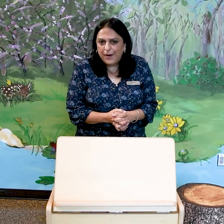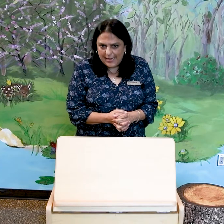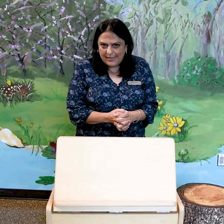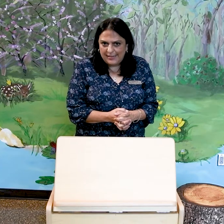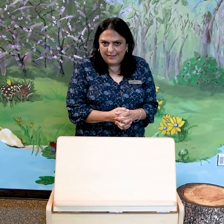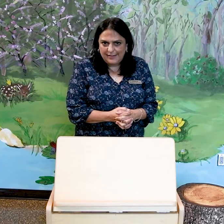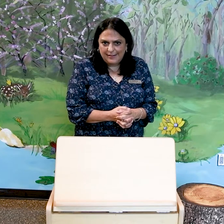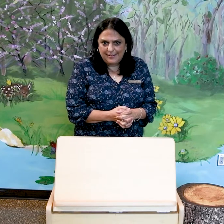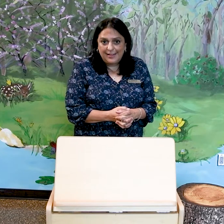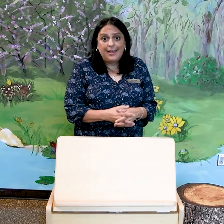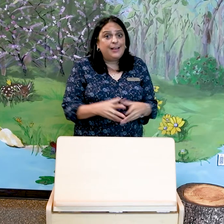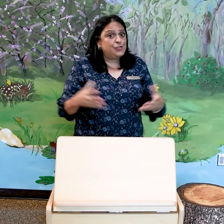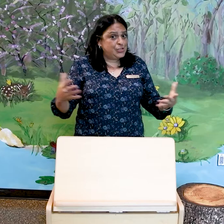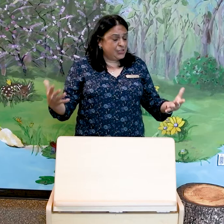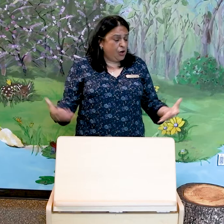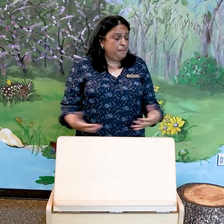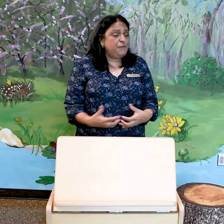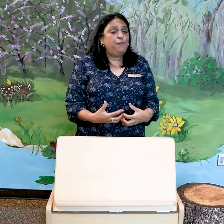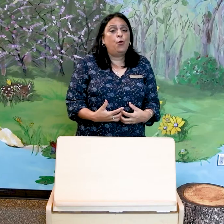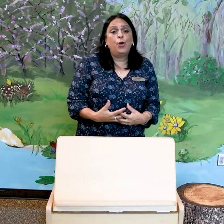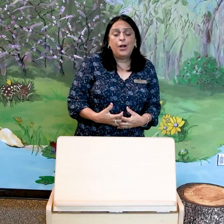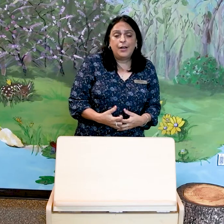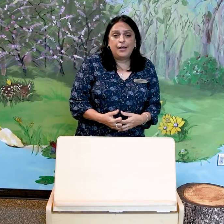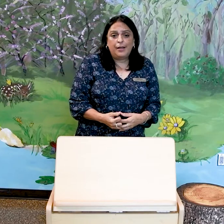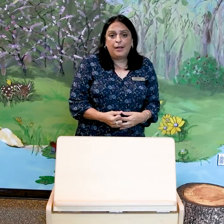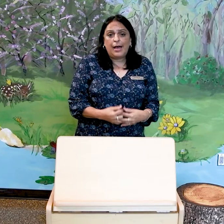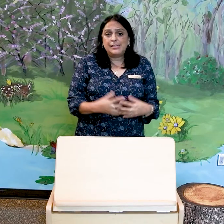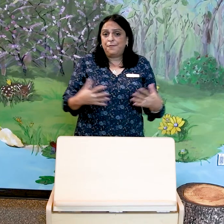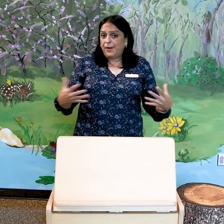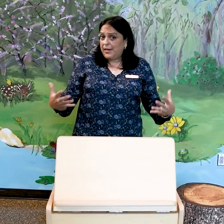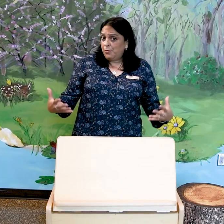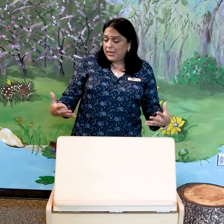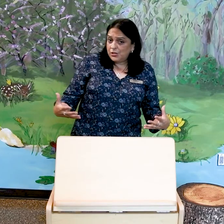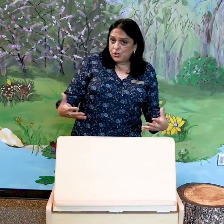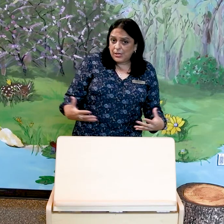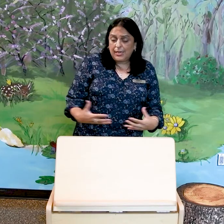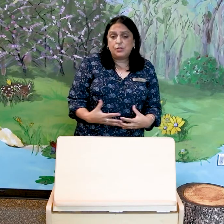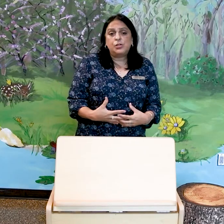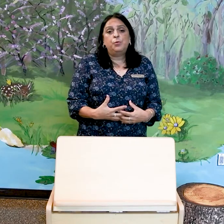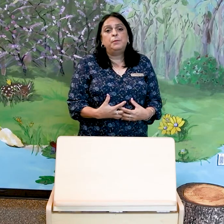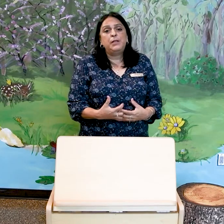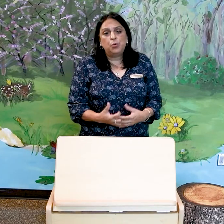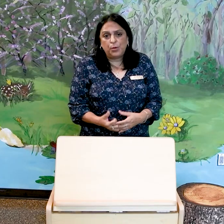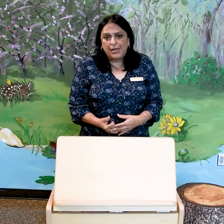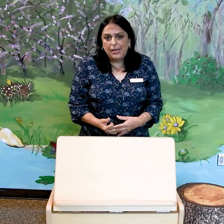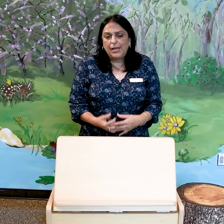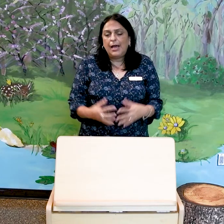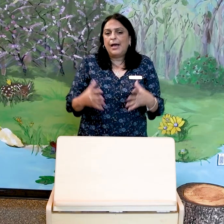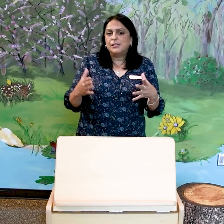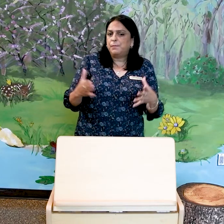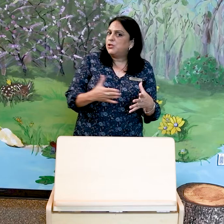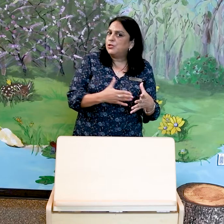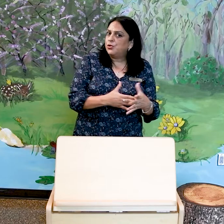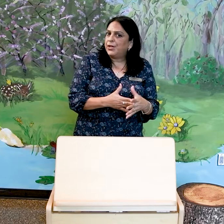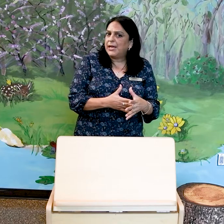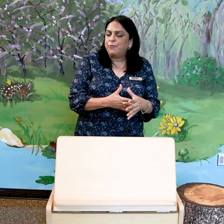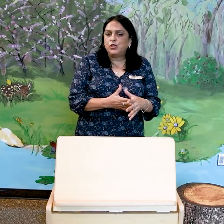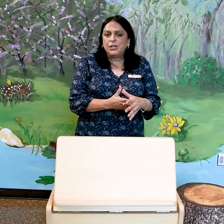friend. She's come before as a friendly witch and she will be doing a special story time for children.